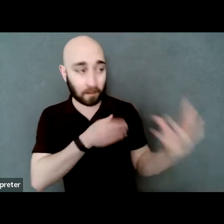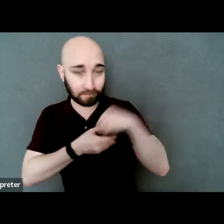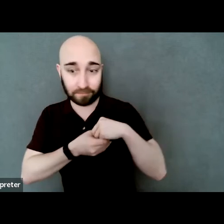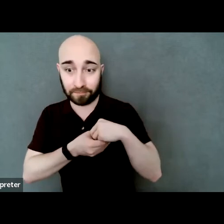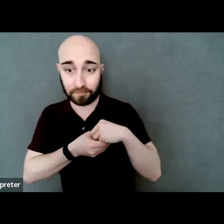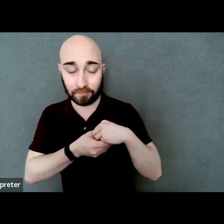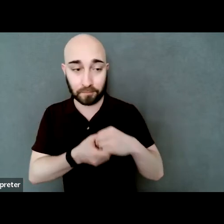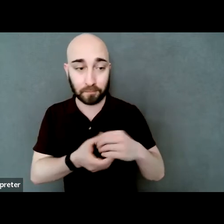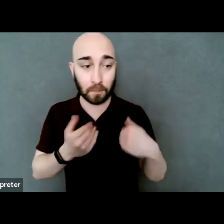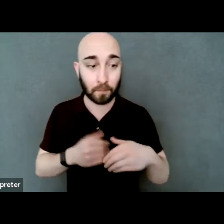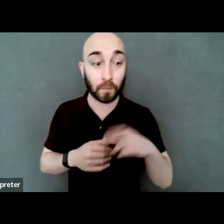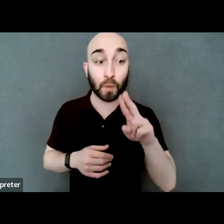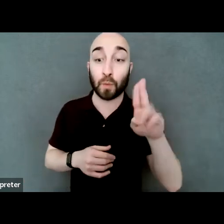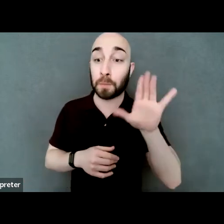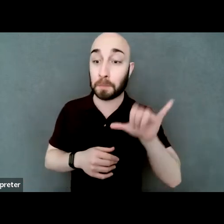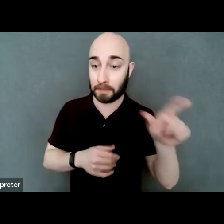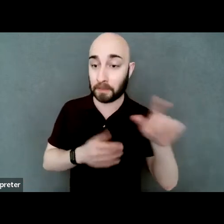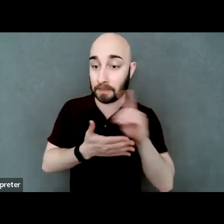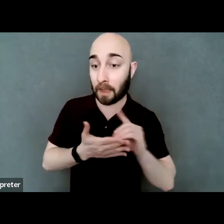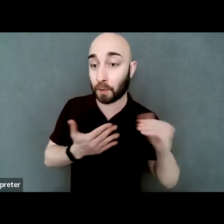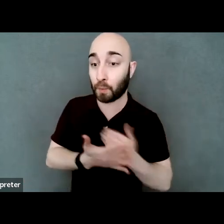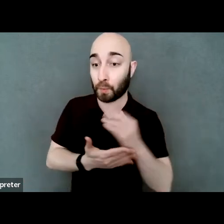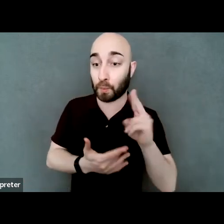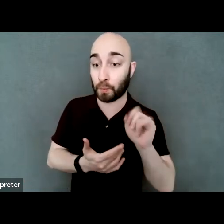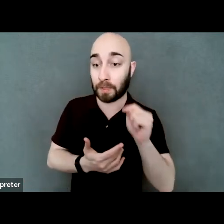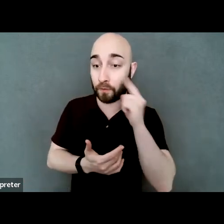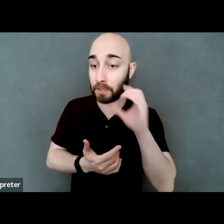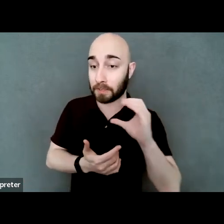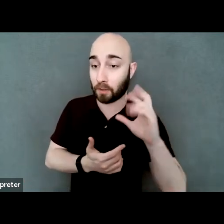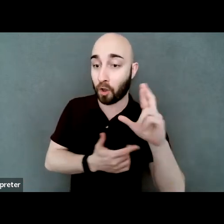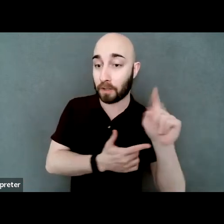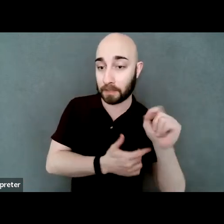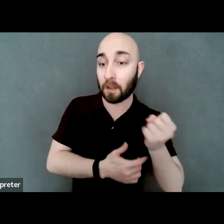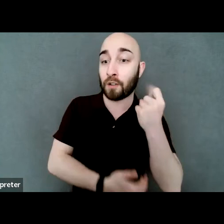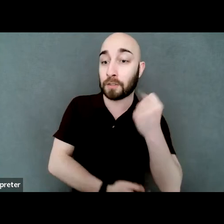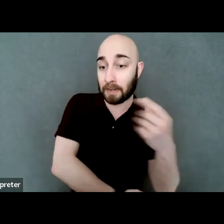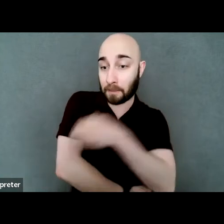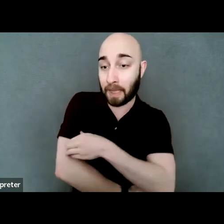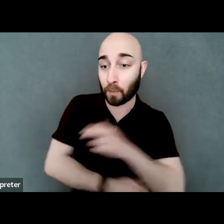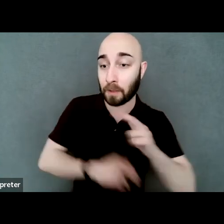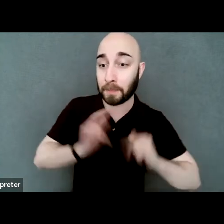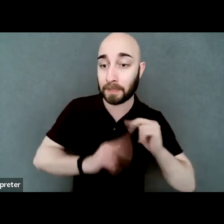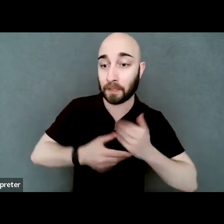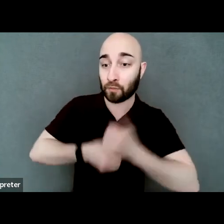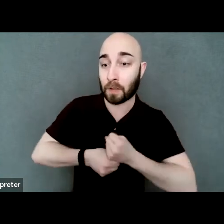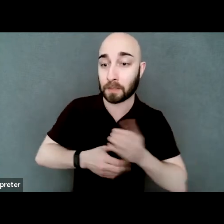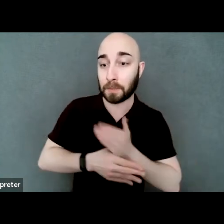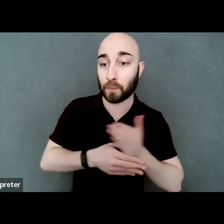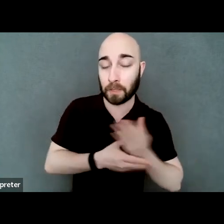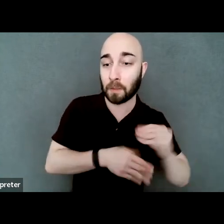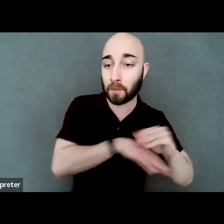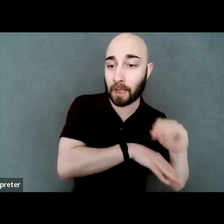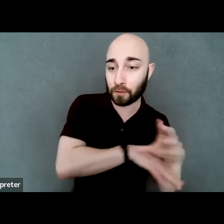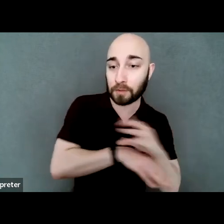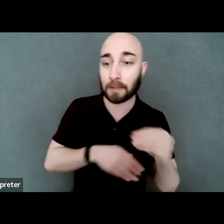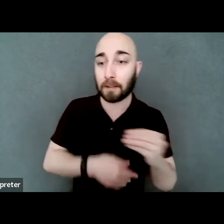Ruby designed a new unit on CRT, Understanding Power, Building Trust Between Providers and Patients. And the